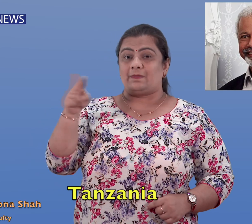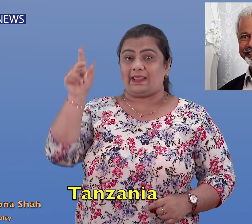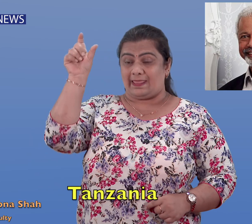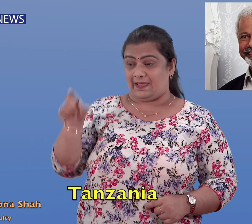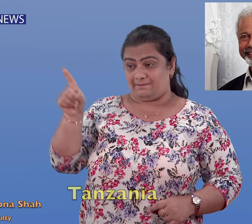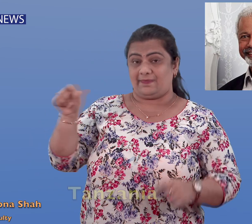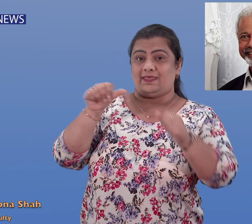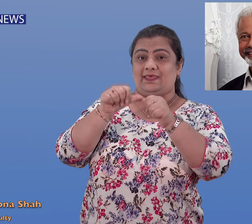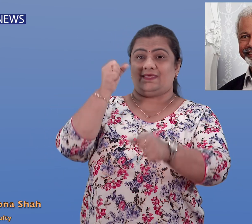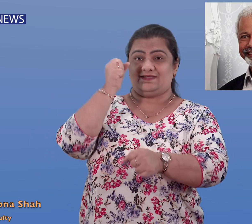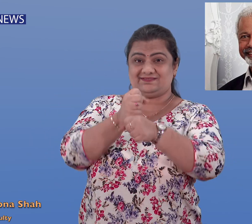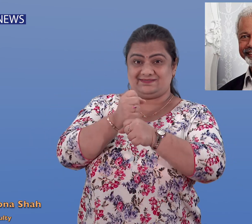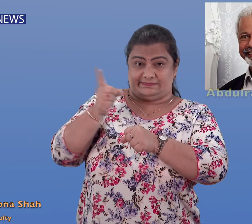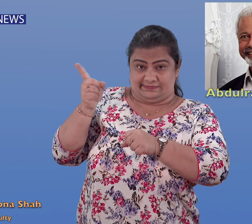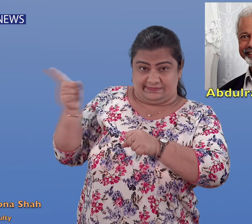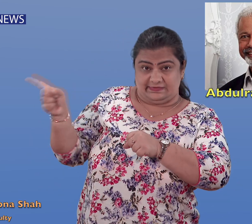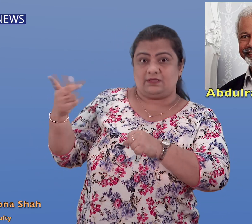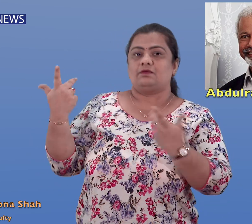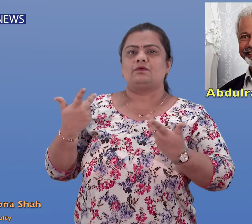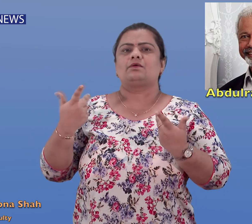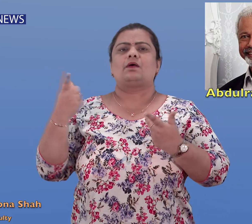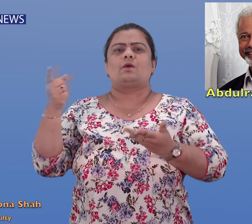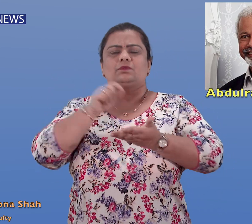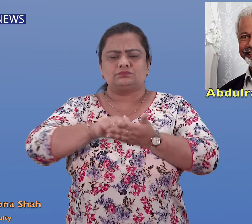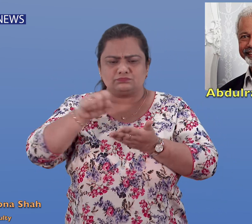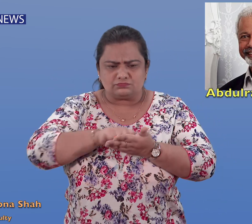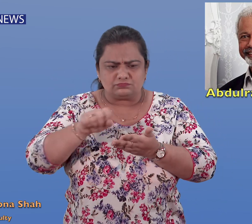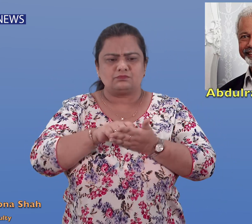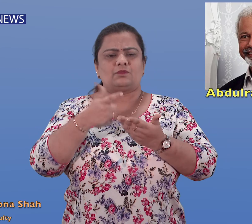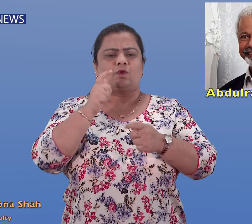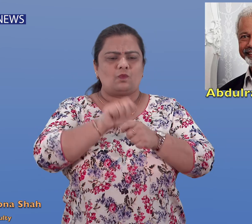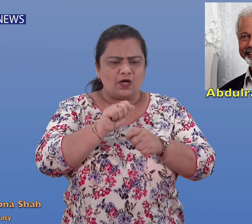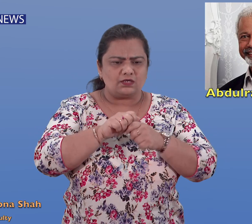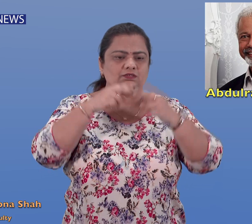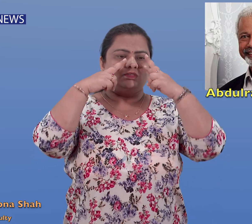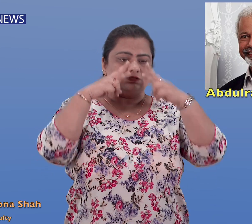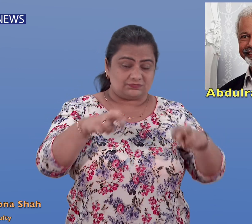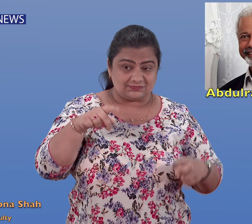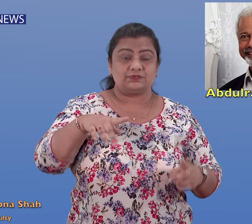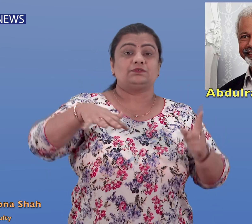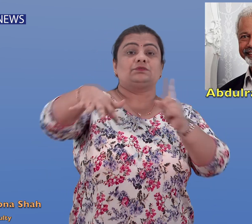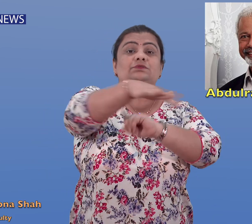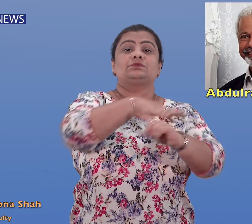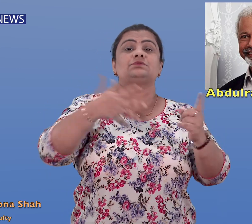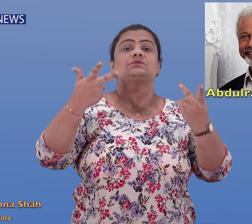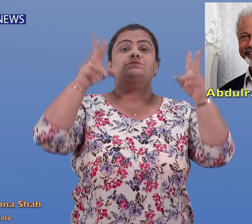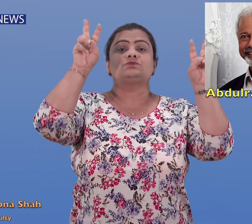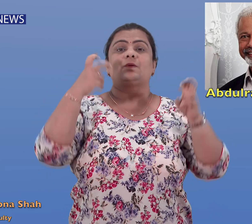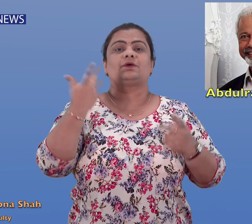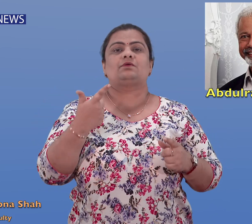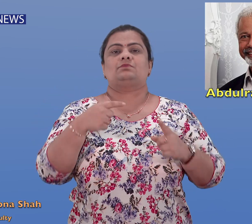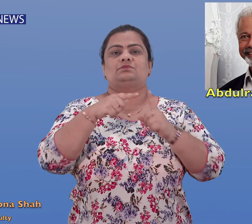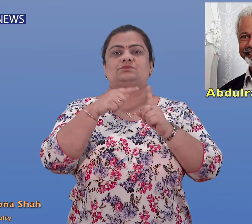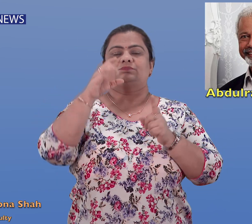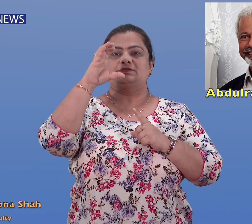colonialism and the trauma of the refugee experience, won the Nobel Literature Prize for the current year. He is the sixth writer